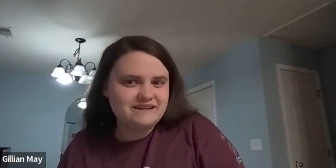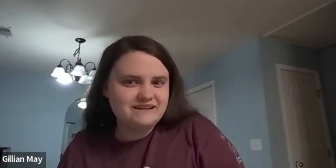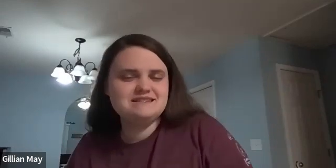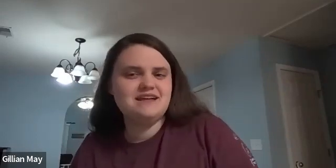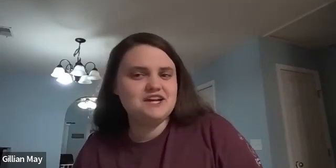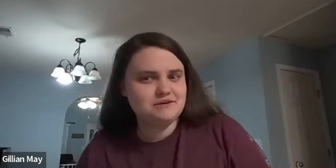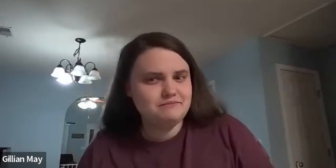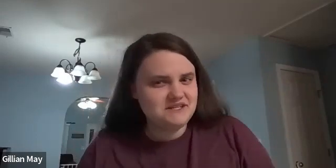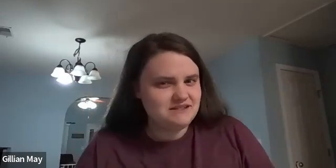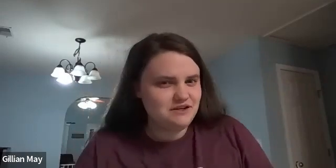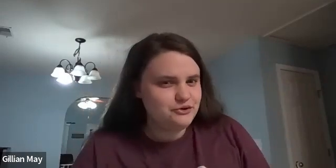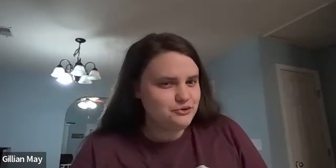Disappointed / miss you.